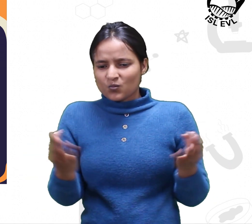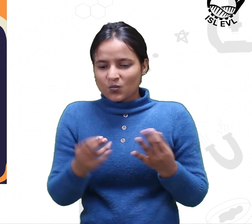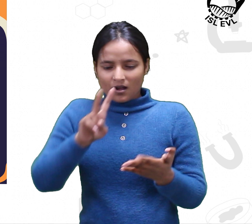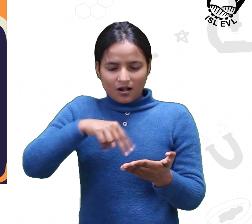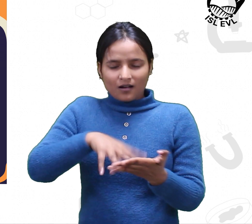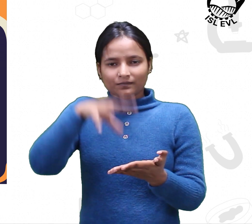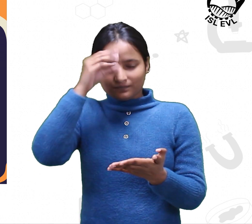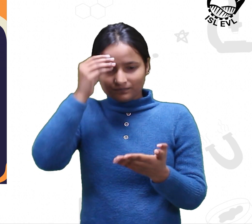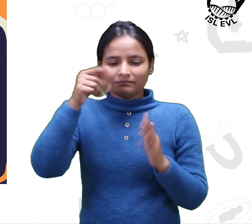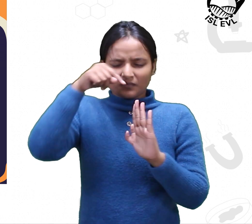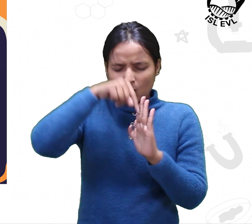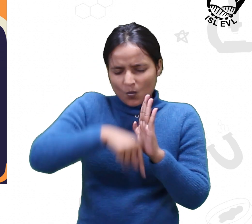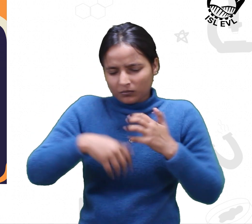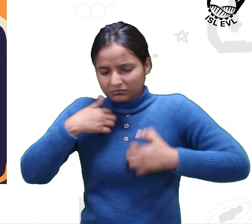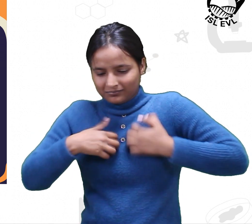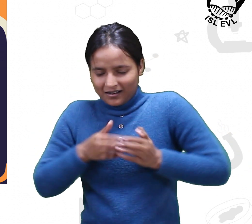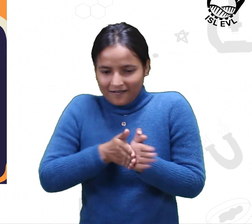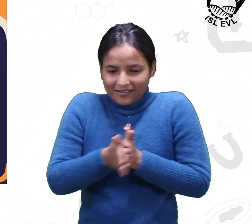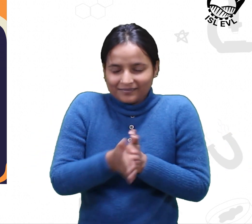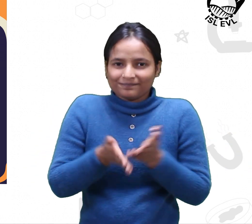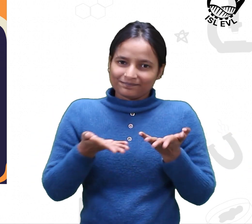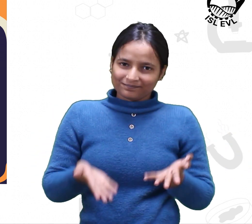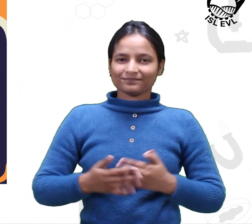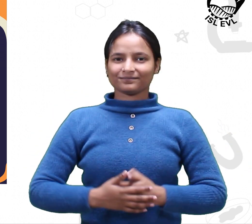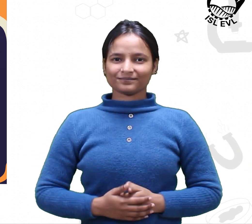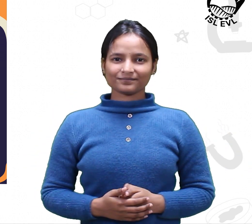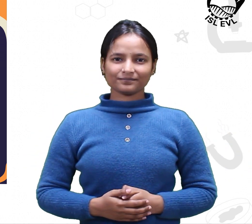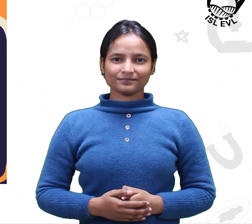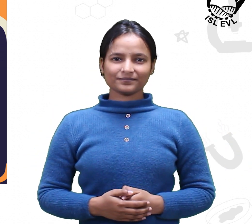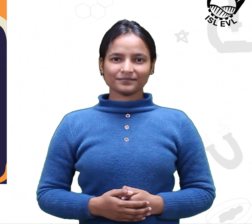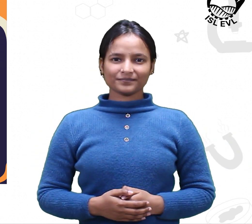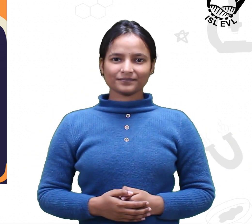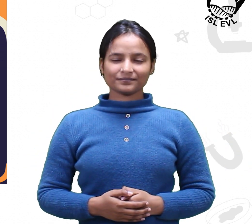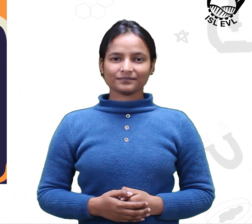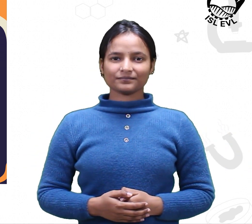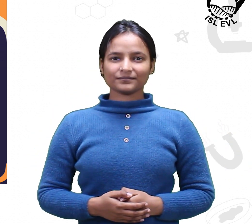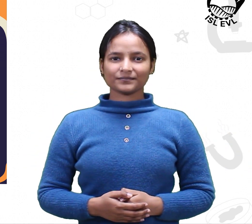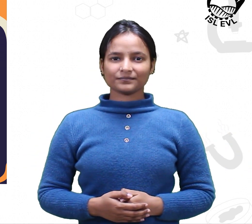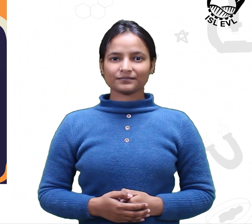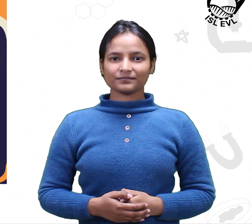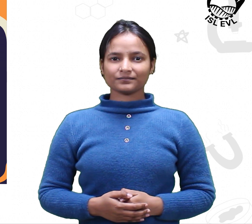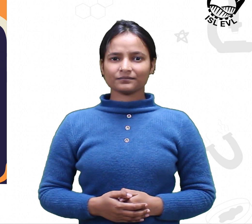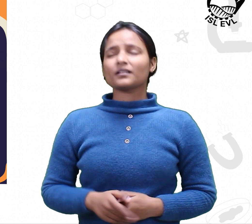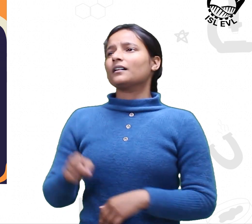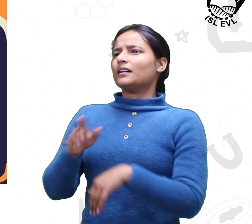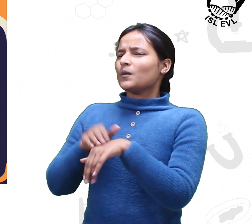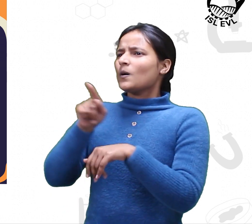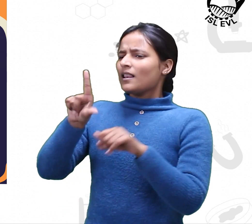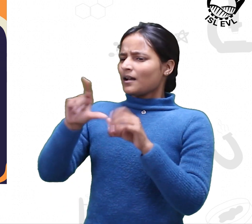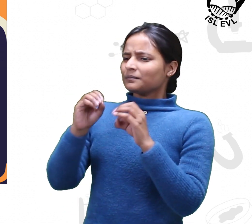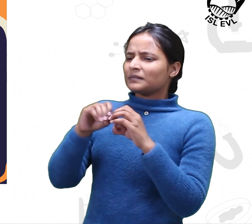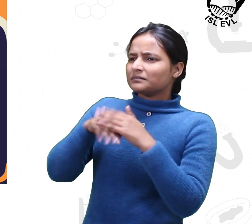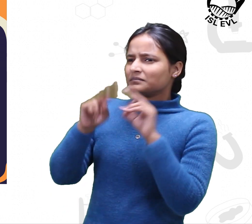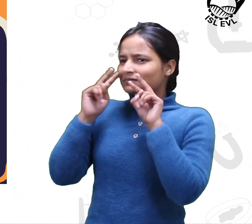other. It just made me more curious about how the behavior is executed. How does your lab